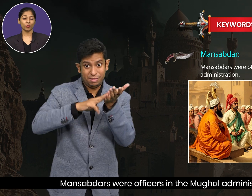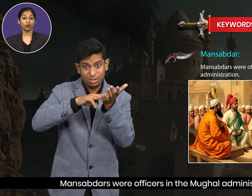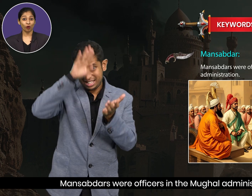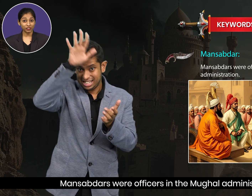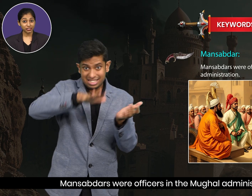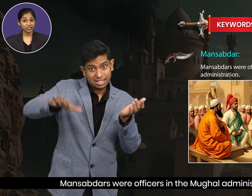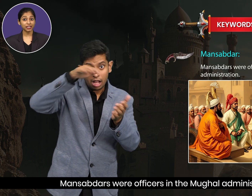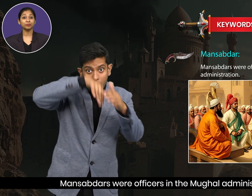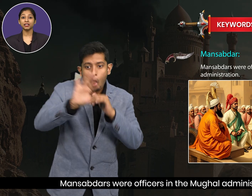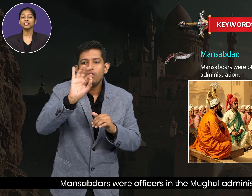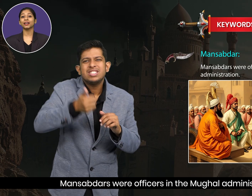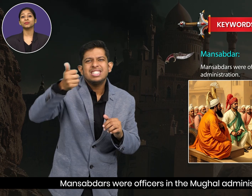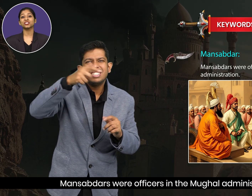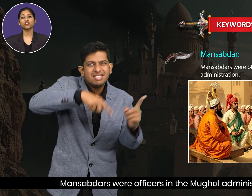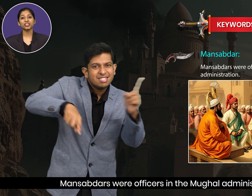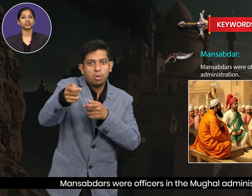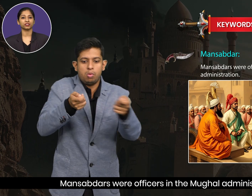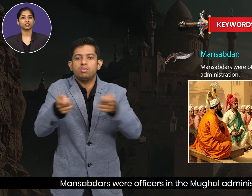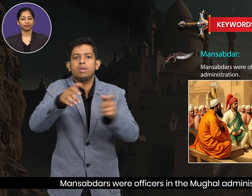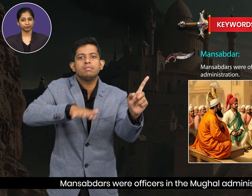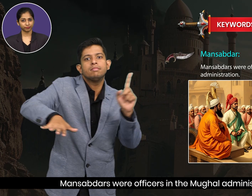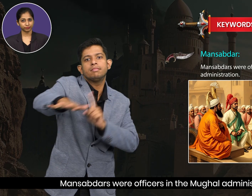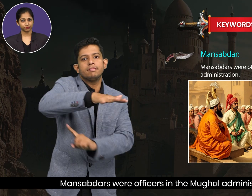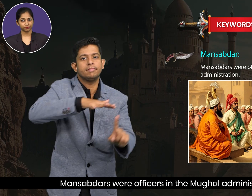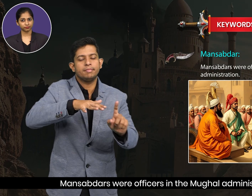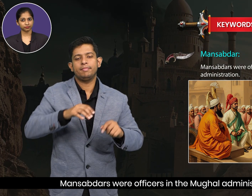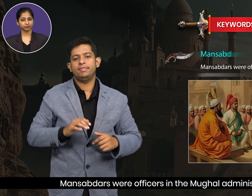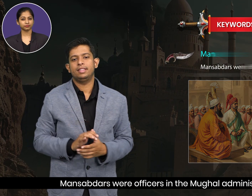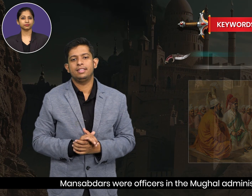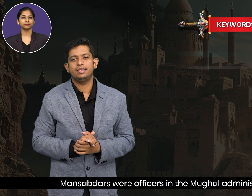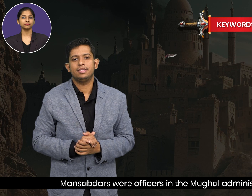Mansabdars were officers in Mughal administration.